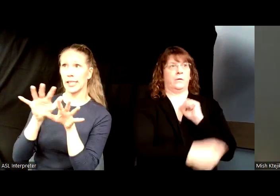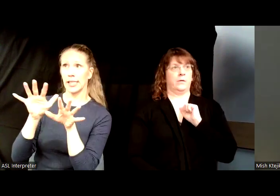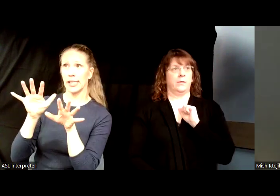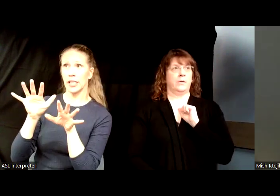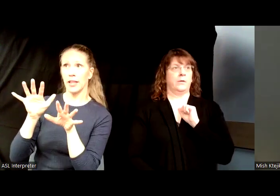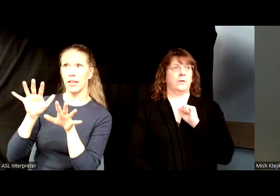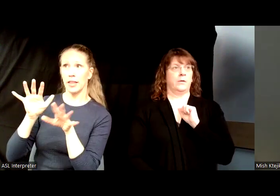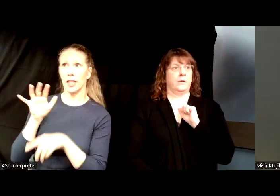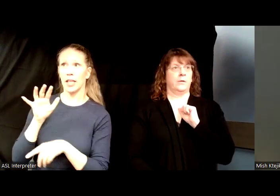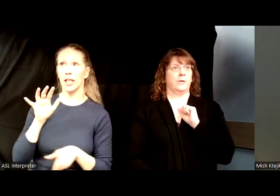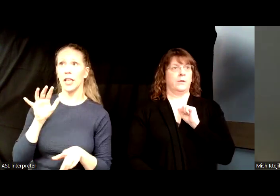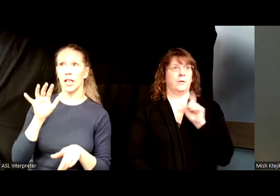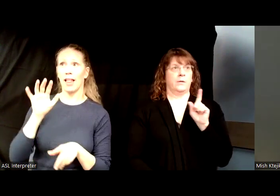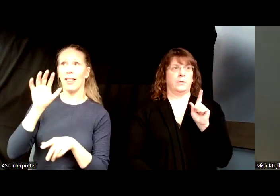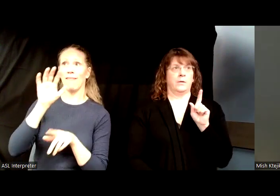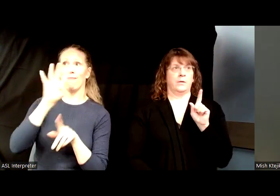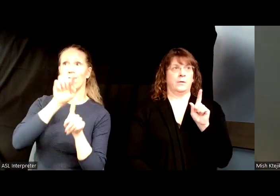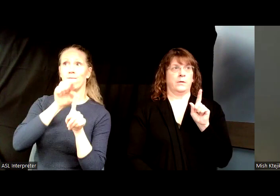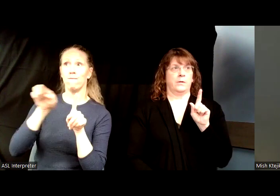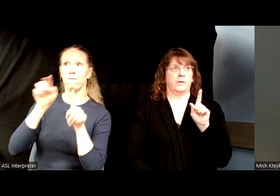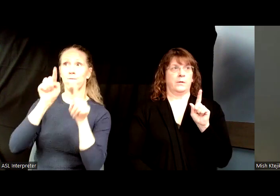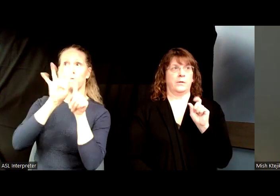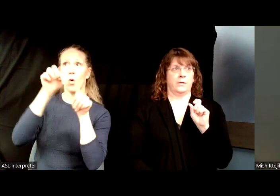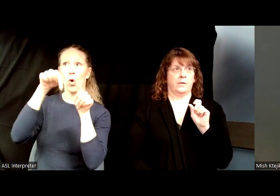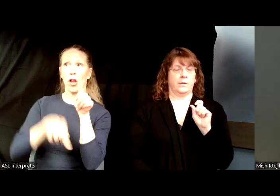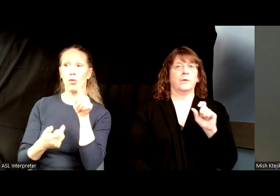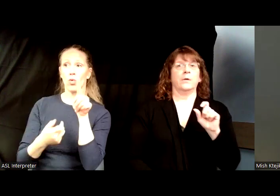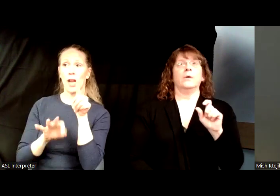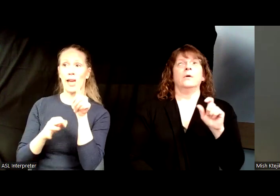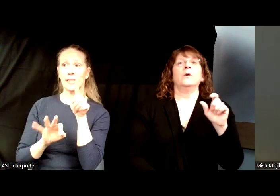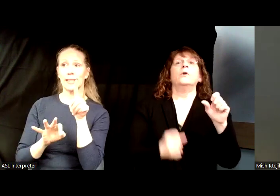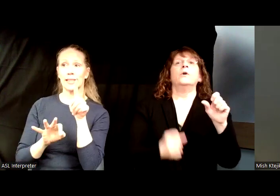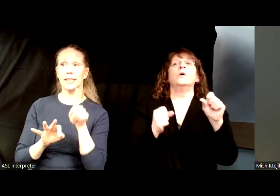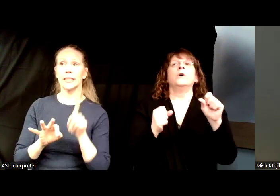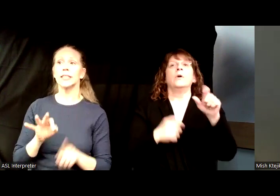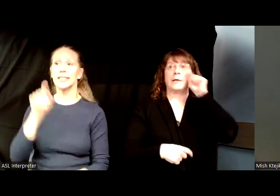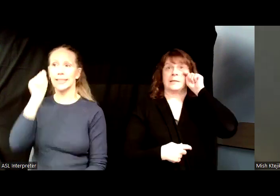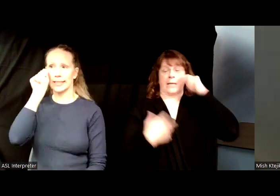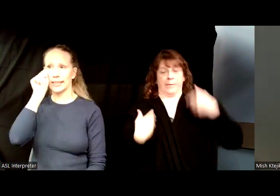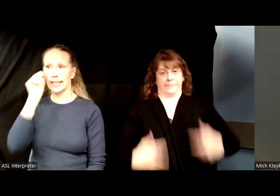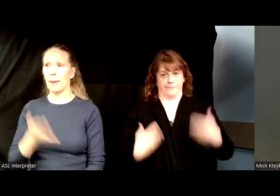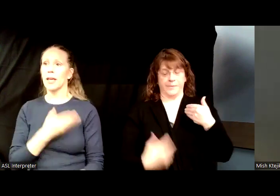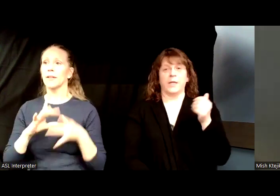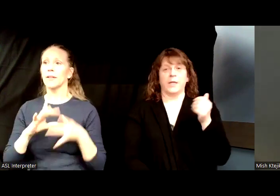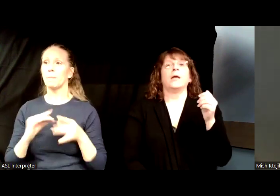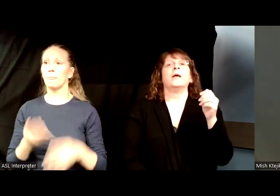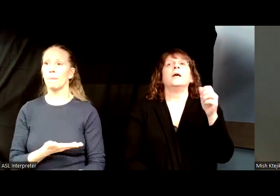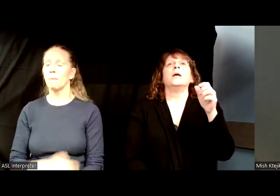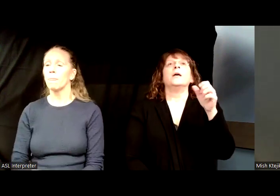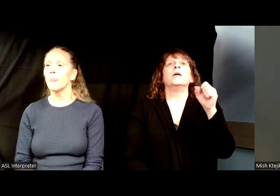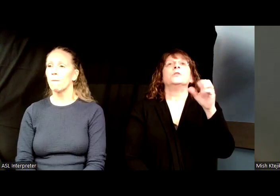So line 4 through 19. Actually, hold on just one moment, Jackie's saying, any other comments? This is